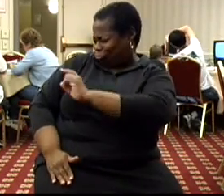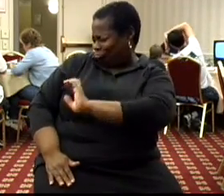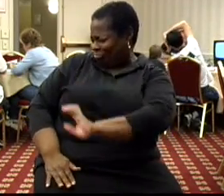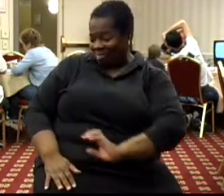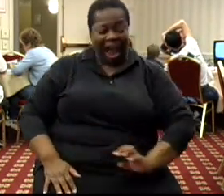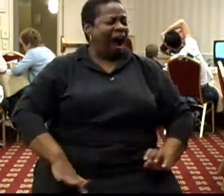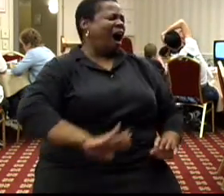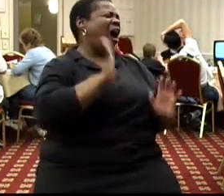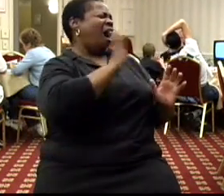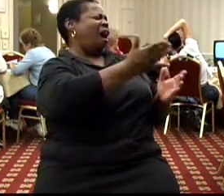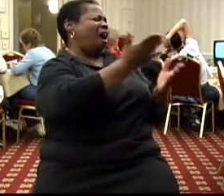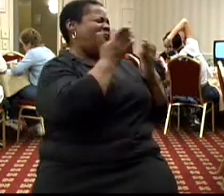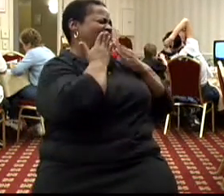"Oh, thank you so much."